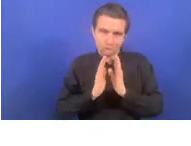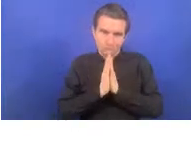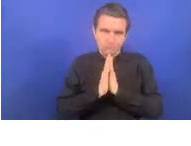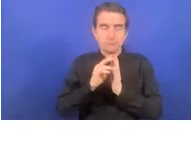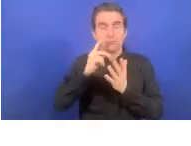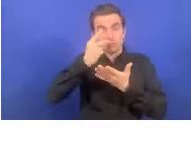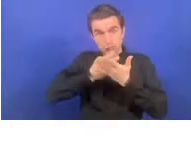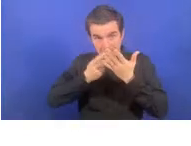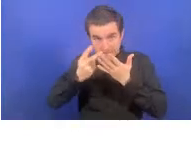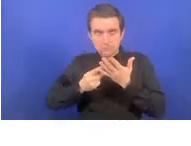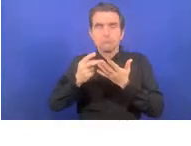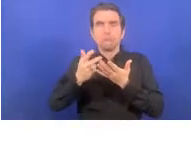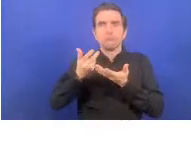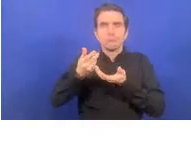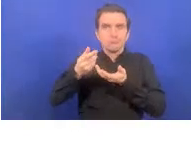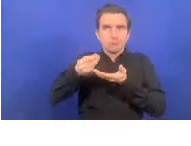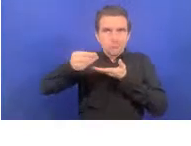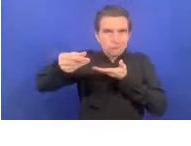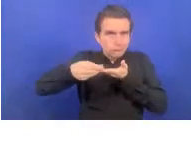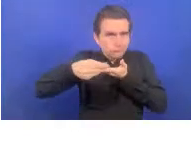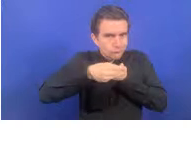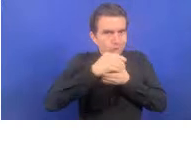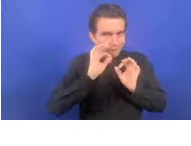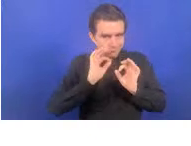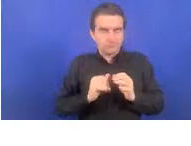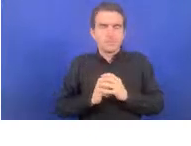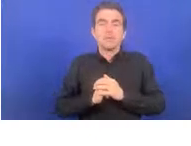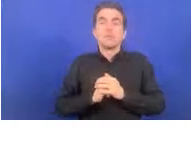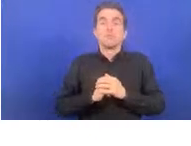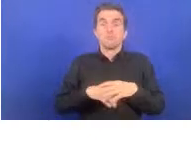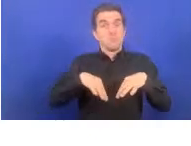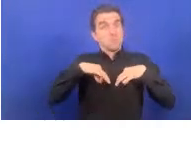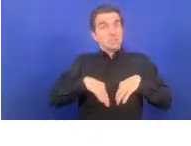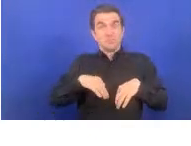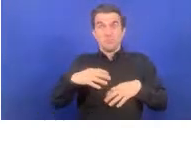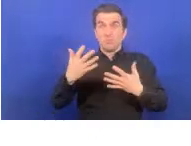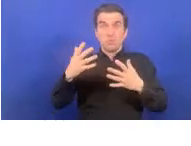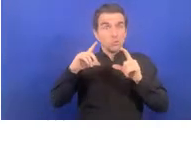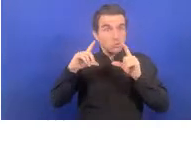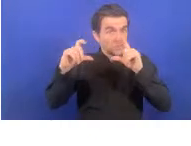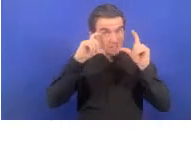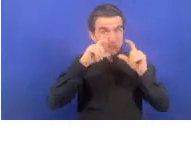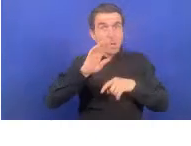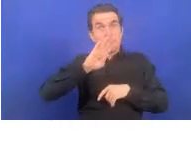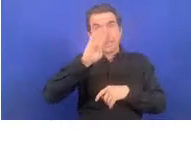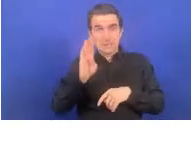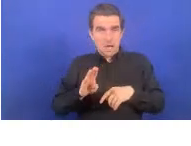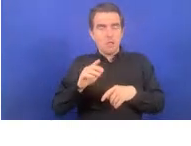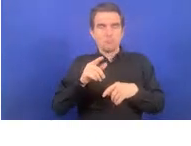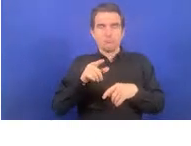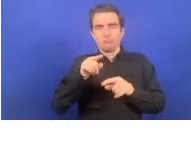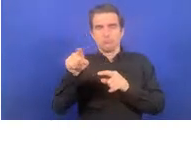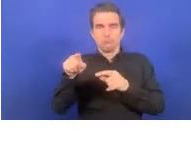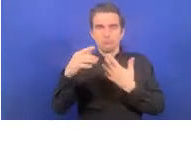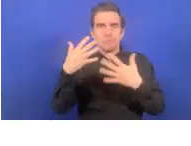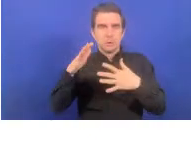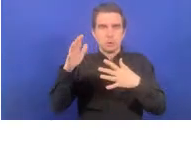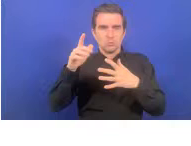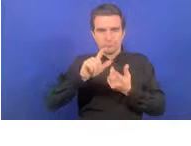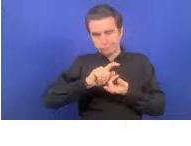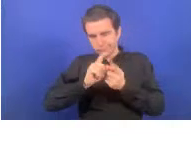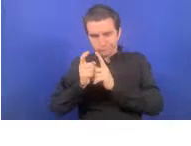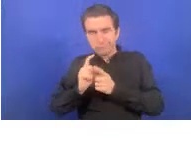different colleagues. So please do that. When you find in the guidelines, you have a self-assessment checklist for each of the steps. Have a